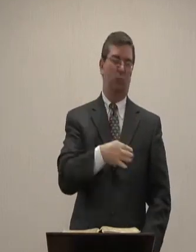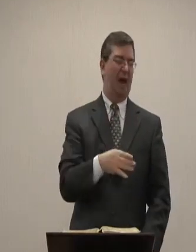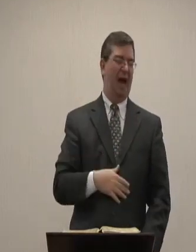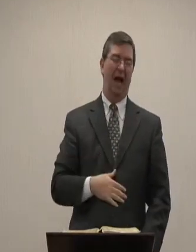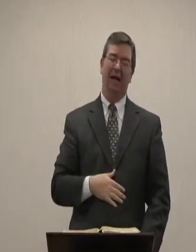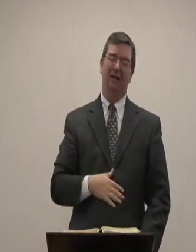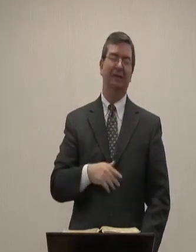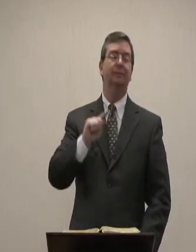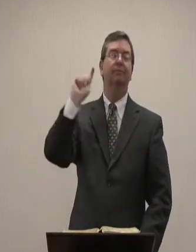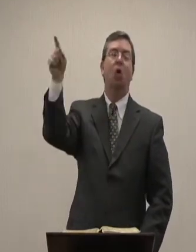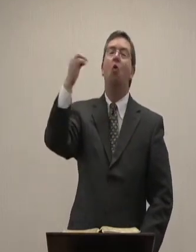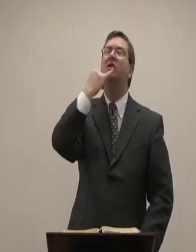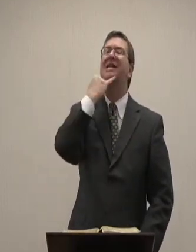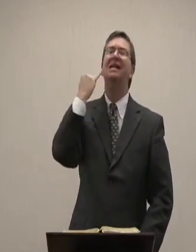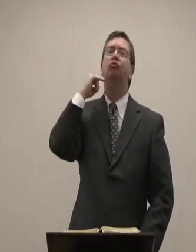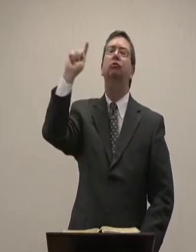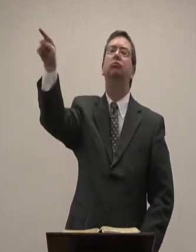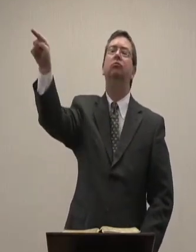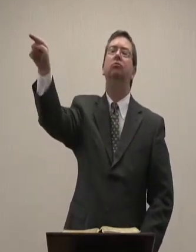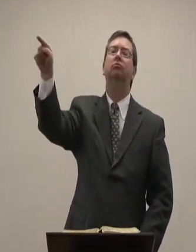receiving Jesus Christ.